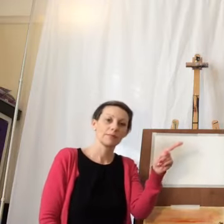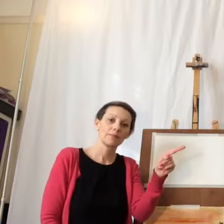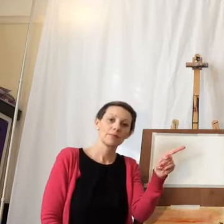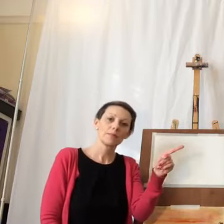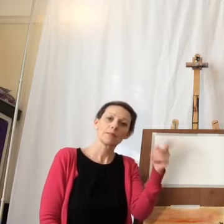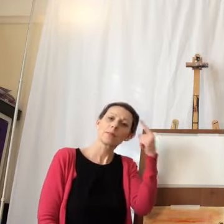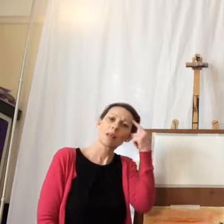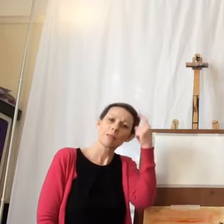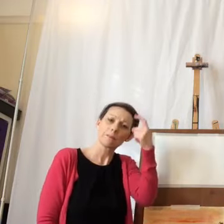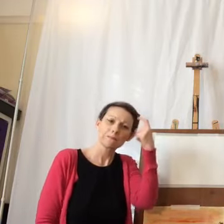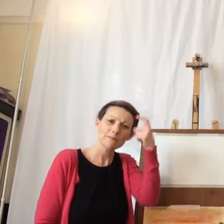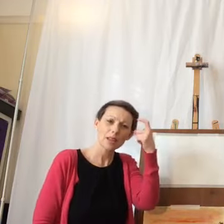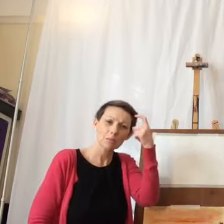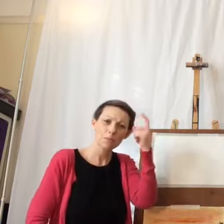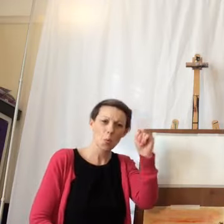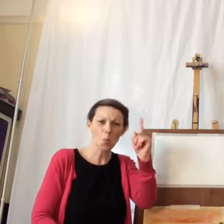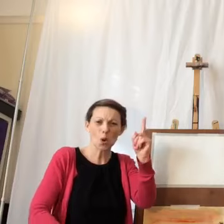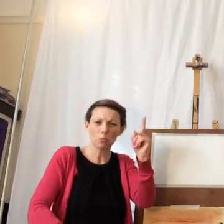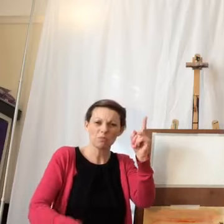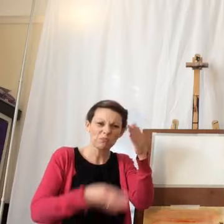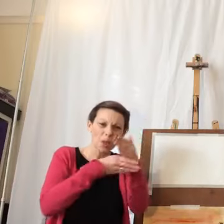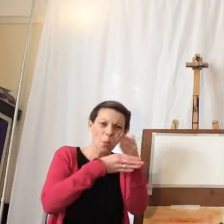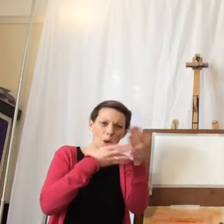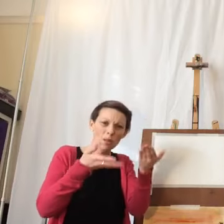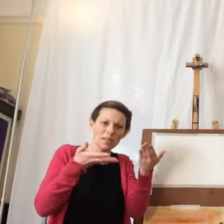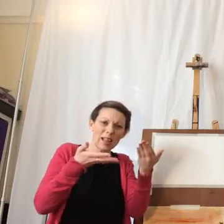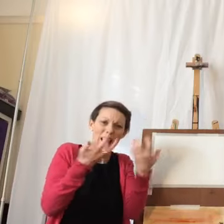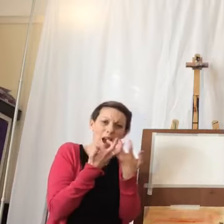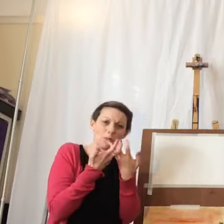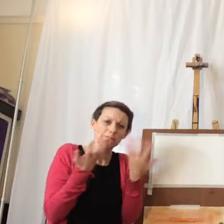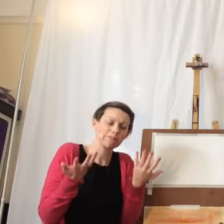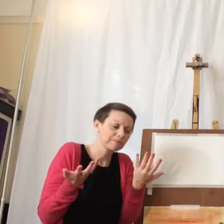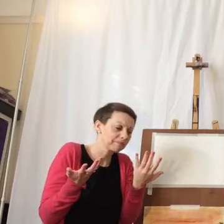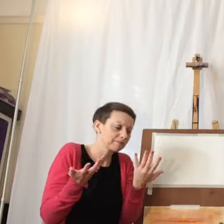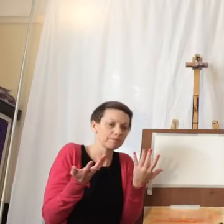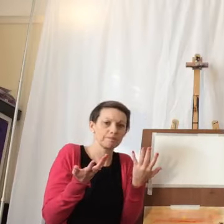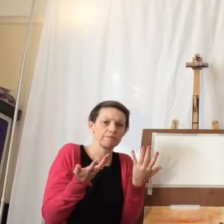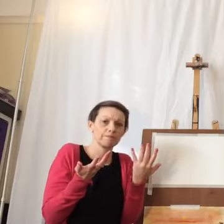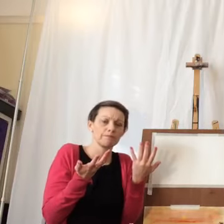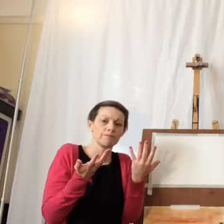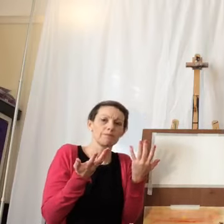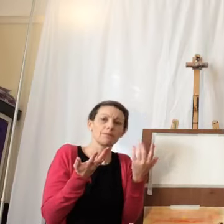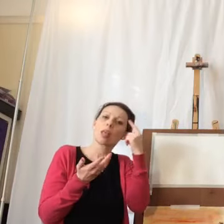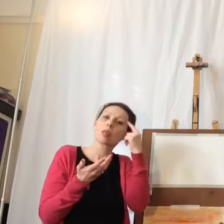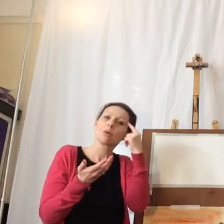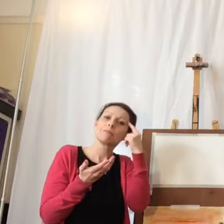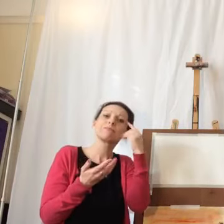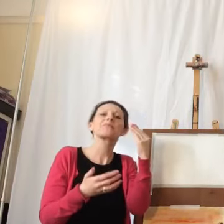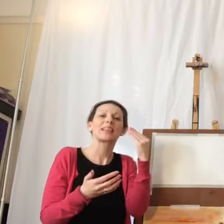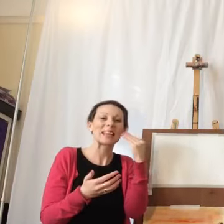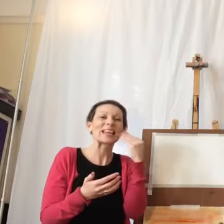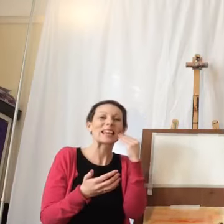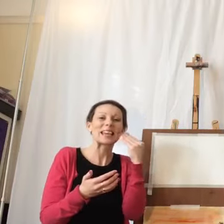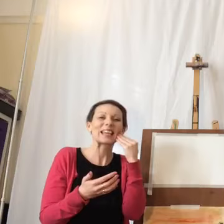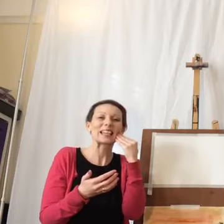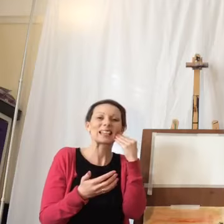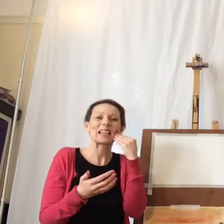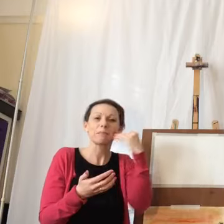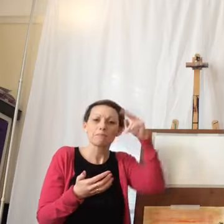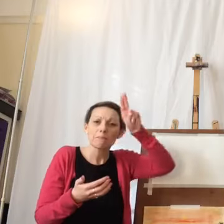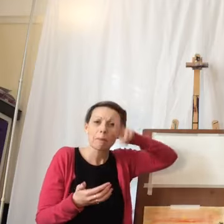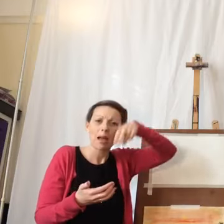I was thinking about things to do today, and I thought we could do a really simple painting where you only need three